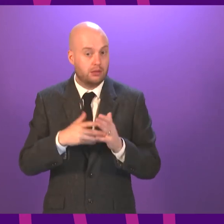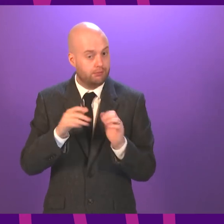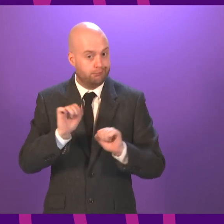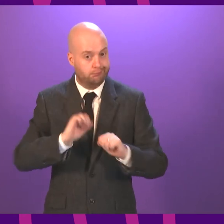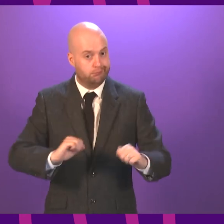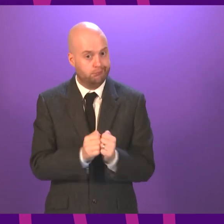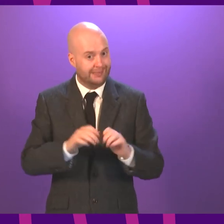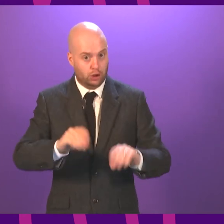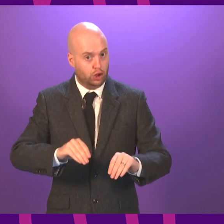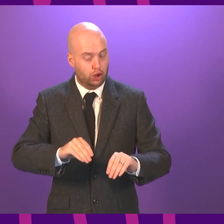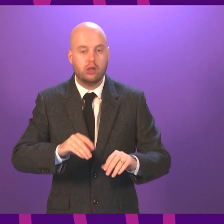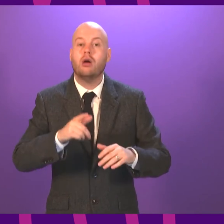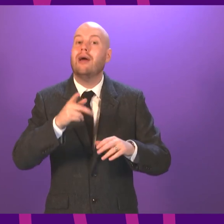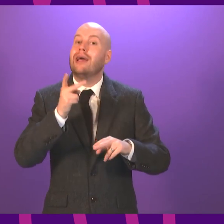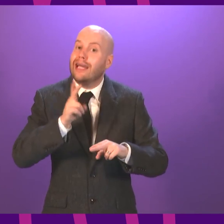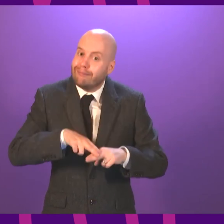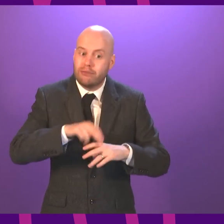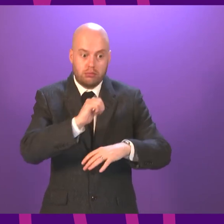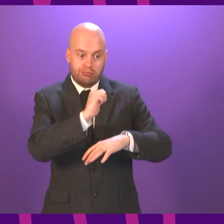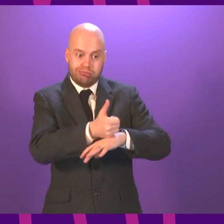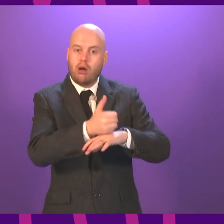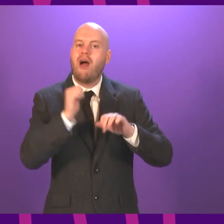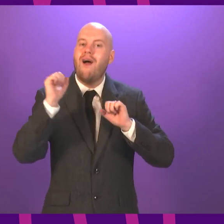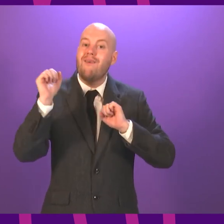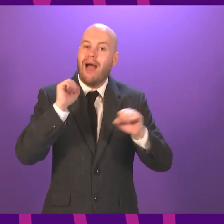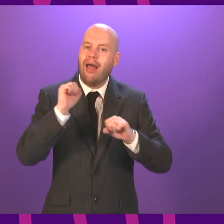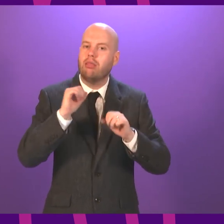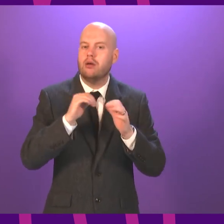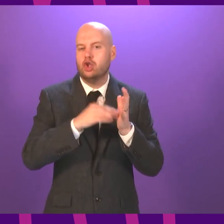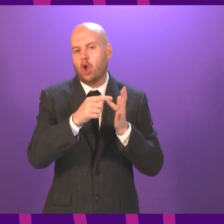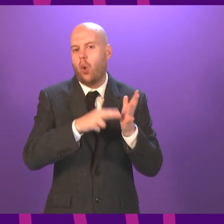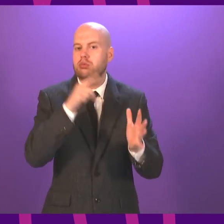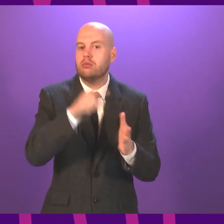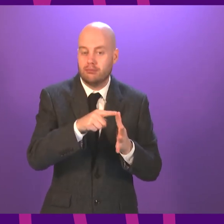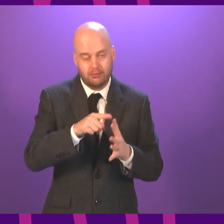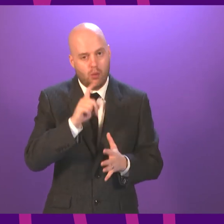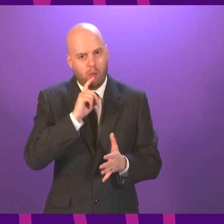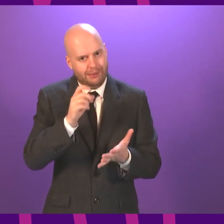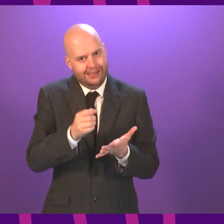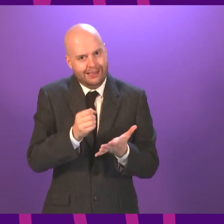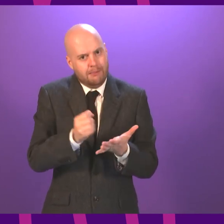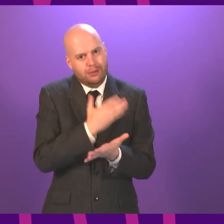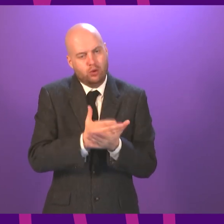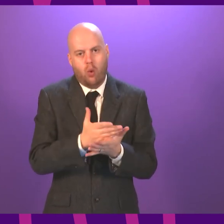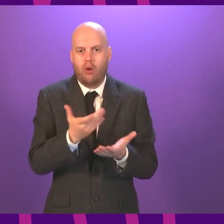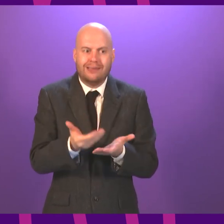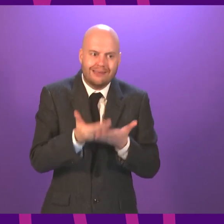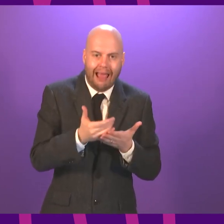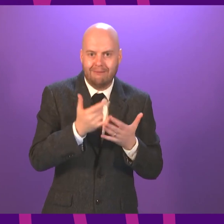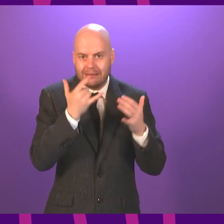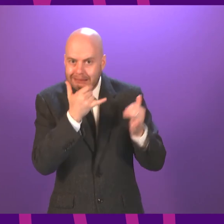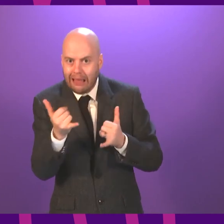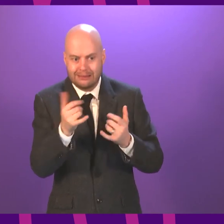any fan zone proceeds safely with all the correct mitigations in place. On the issue of testing, let me repeat again